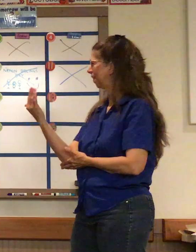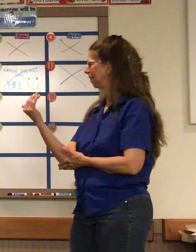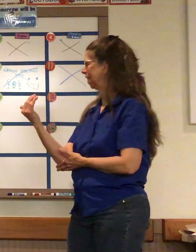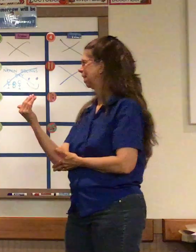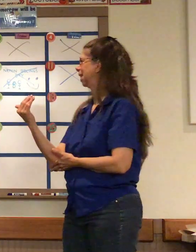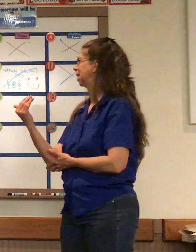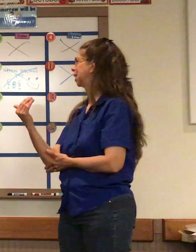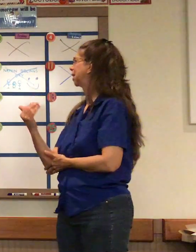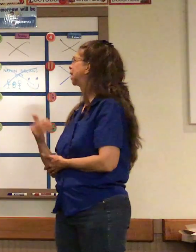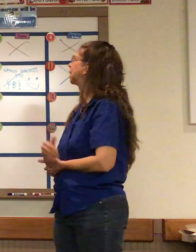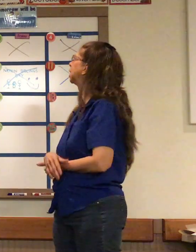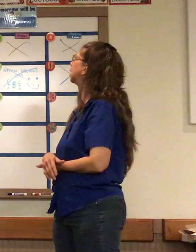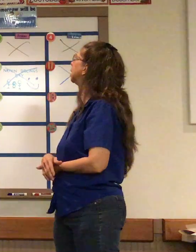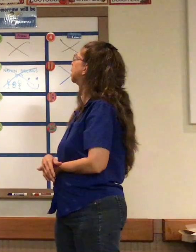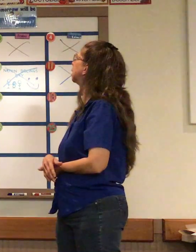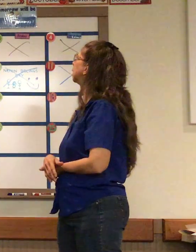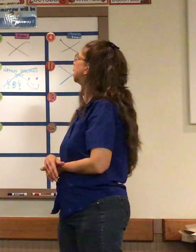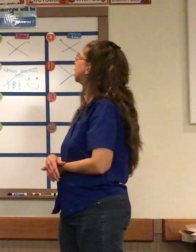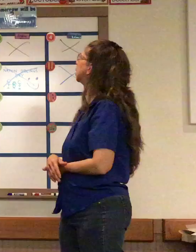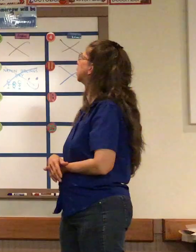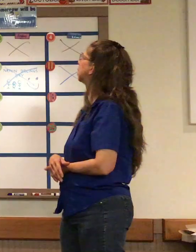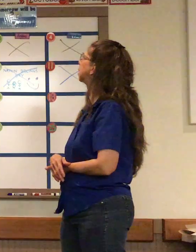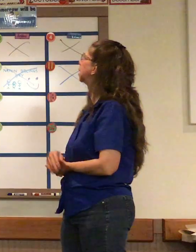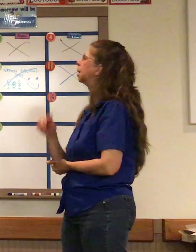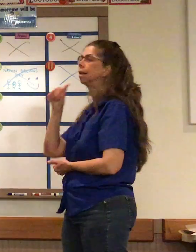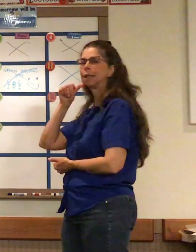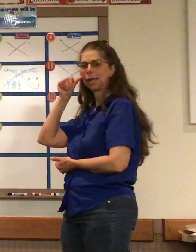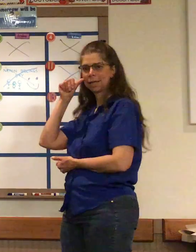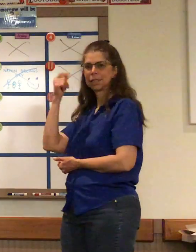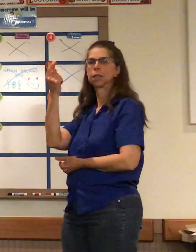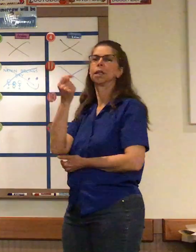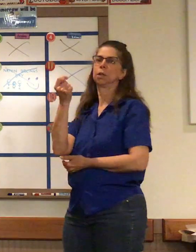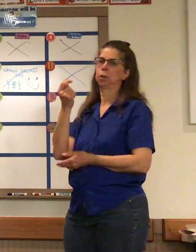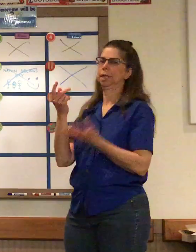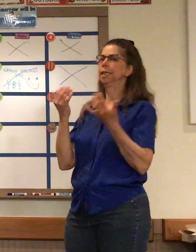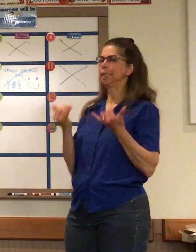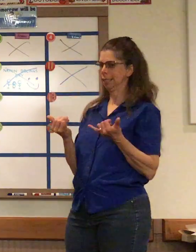15th. So